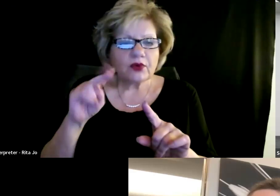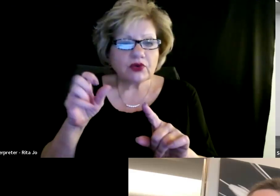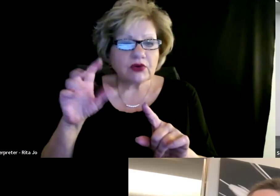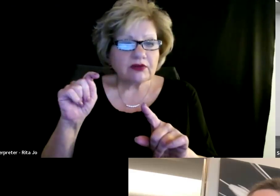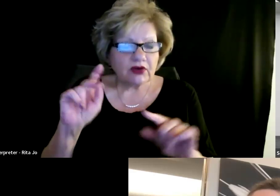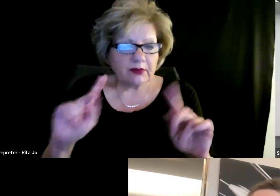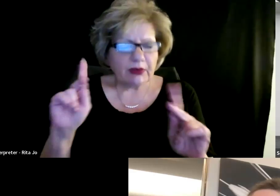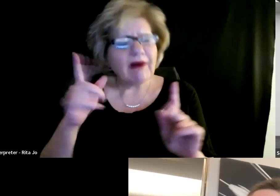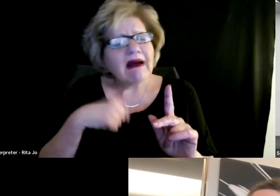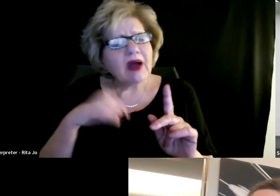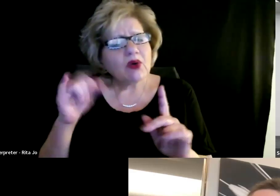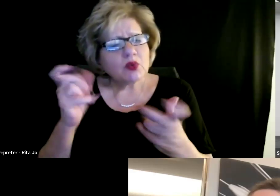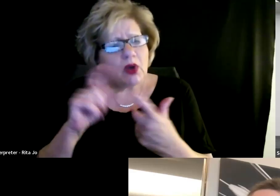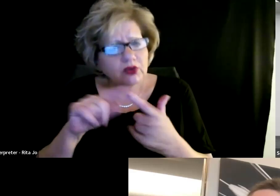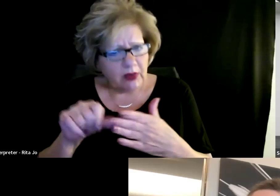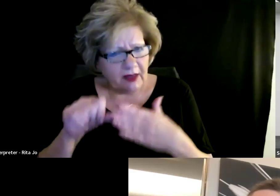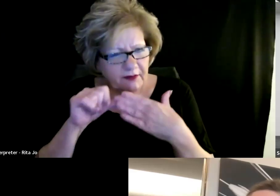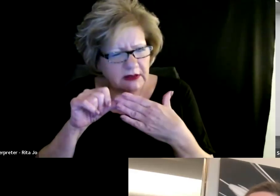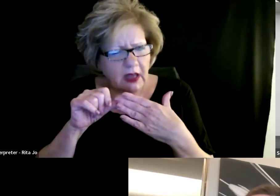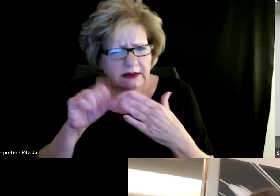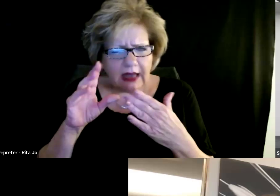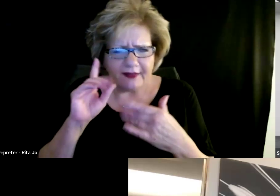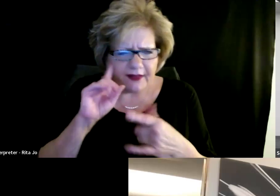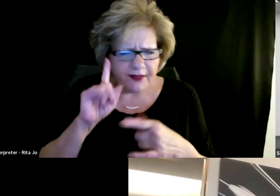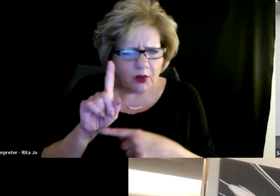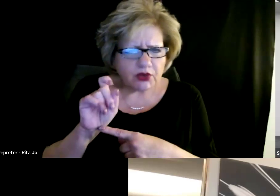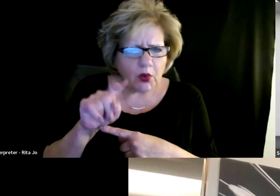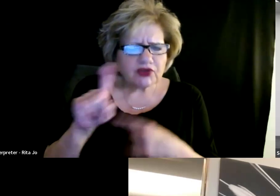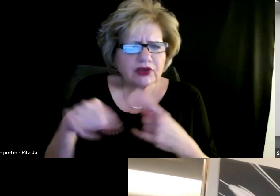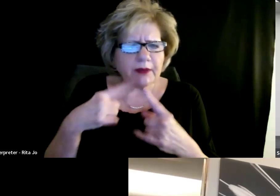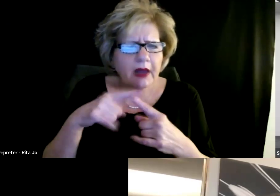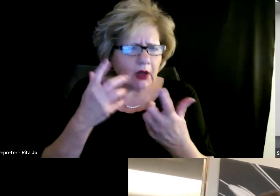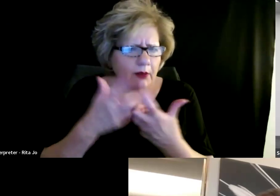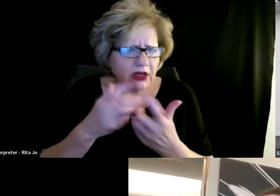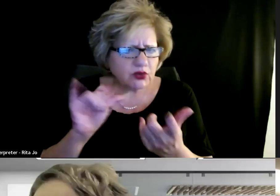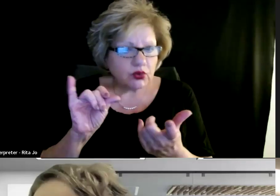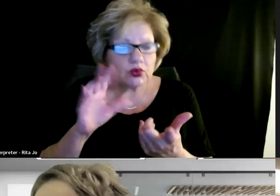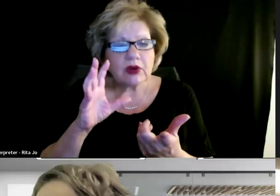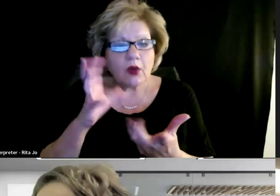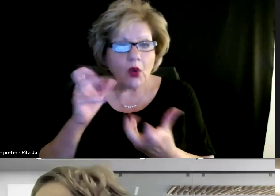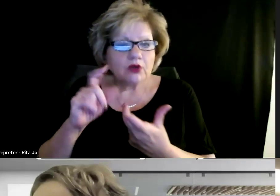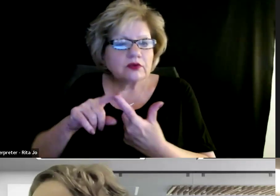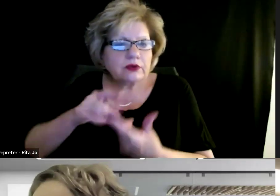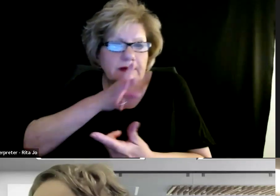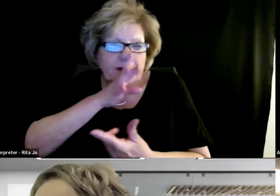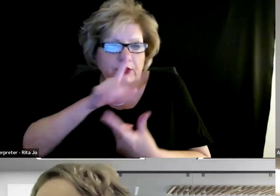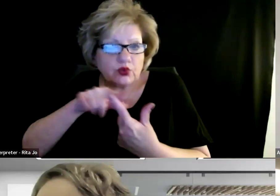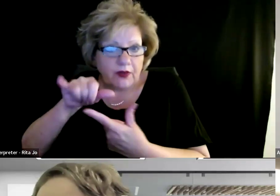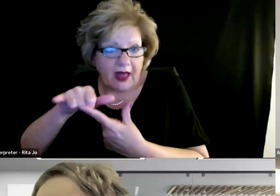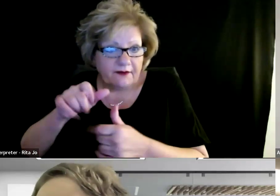And I also want to emphasize too, and I know there's a question also on accommodations, and I just wanted to address it first for